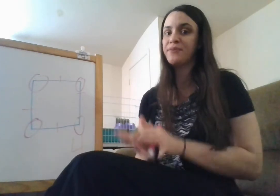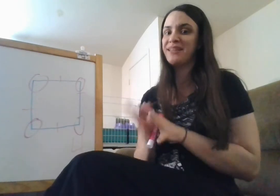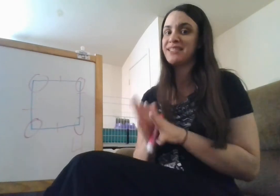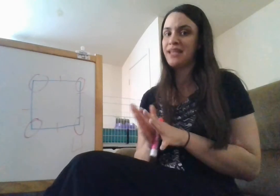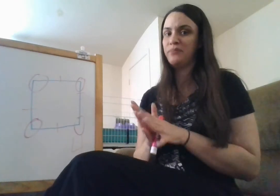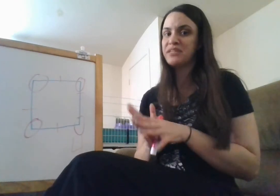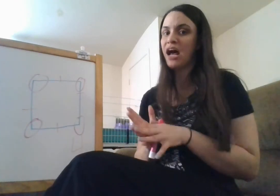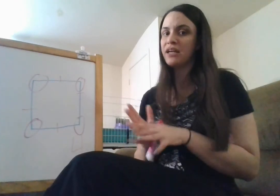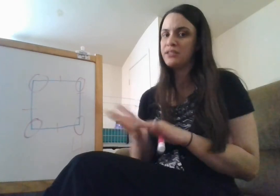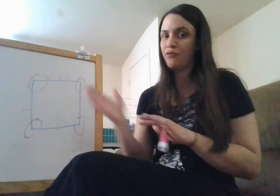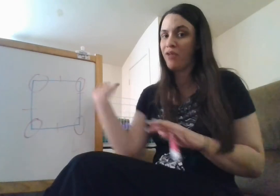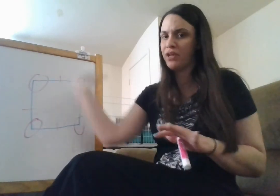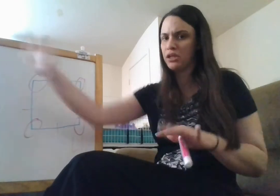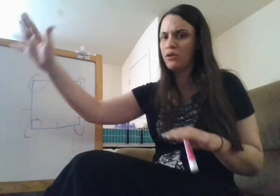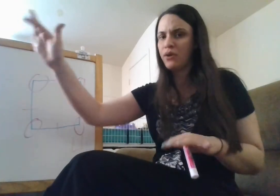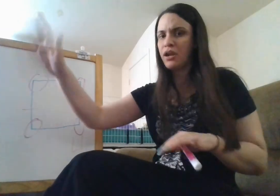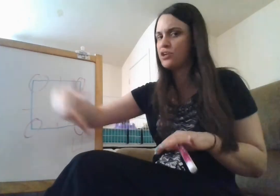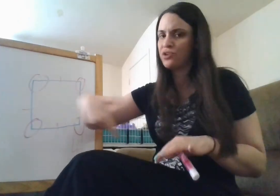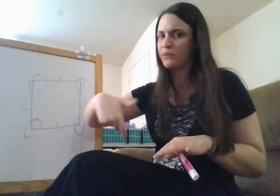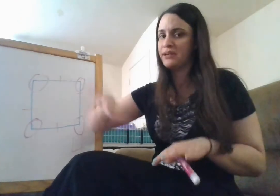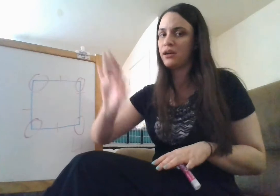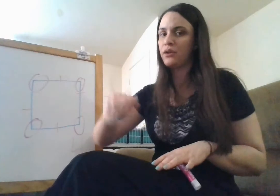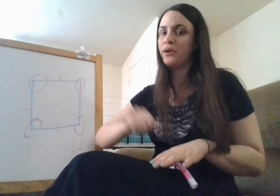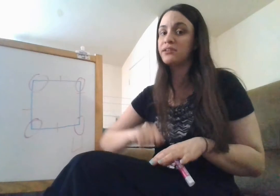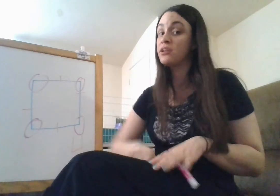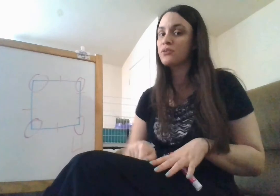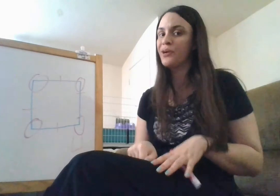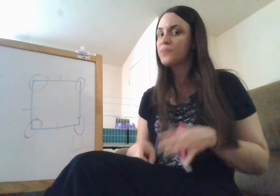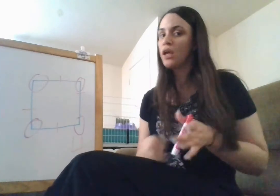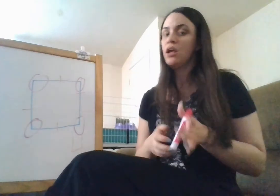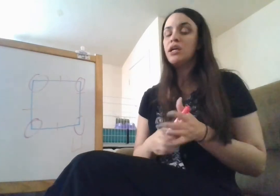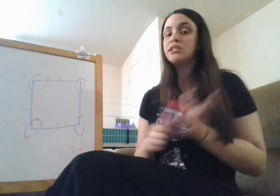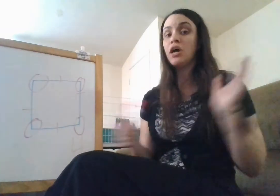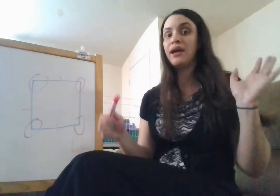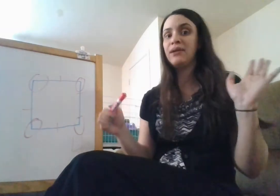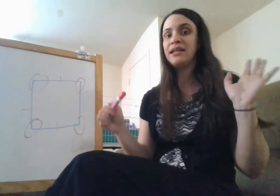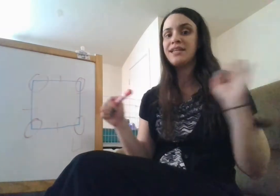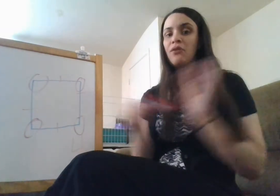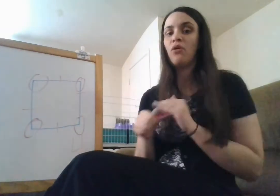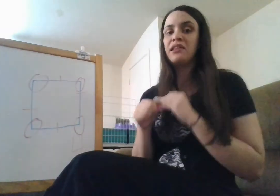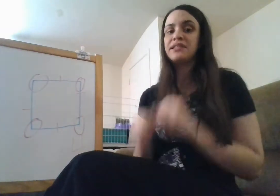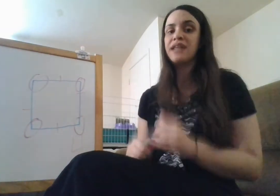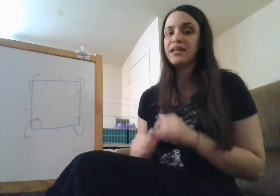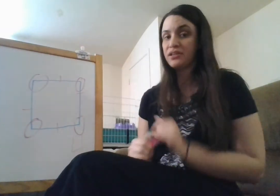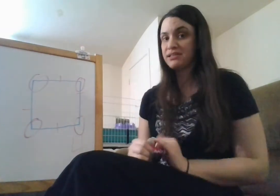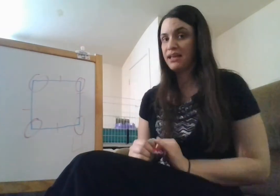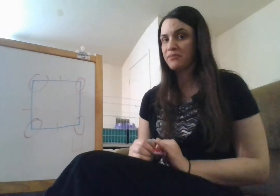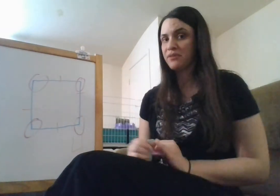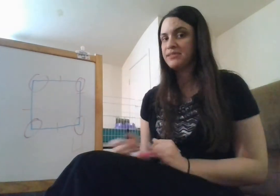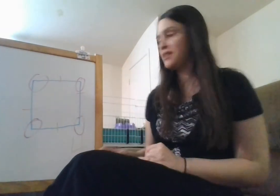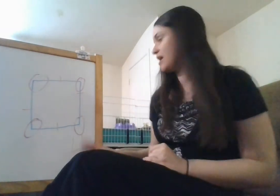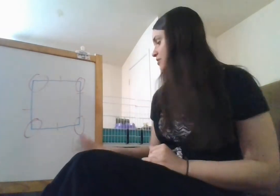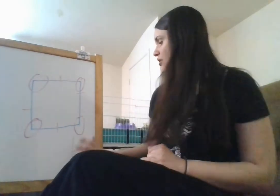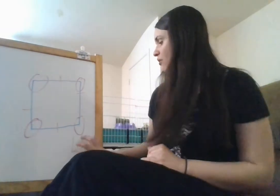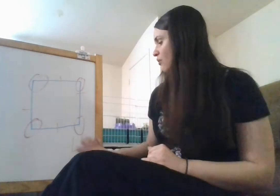the same size. So if we have like a long one and a short one, it's not going to work. It's not a square. So we need to say all the sides are the same. Can we say that? All